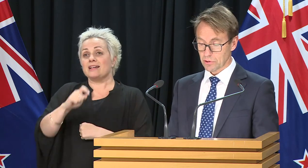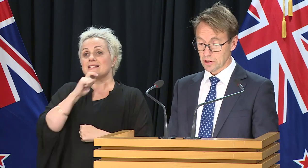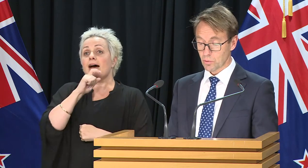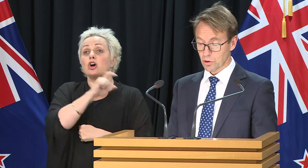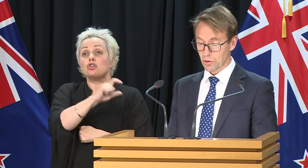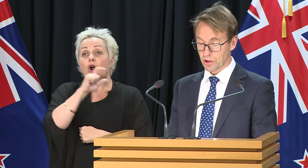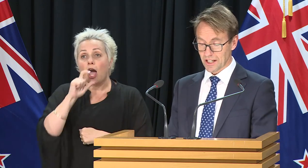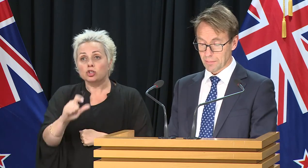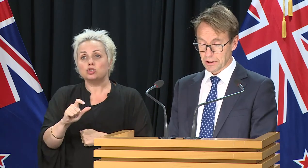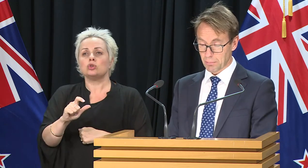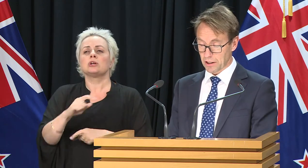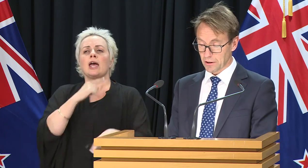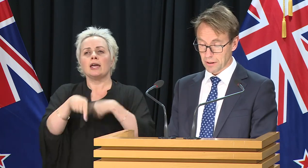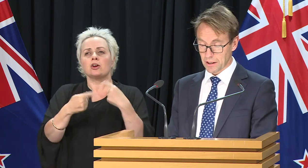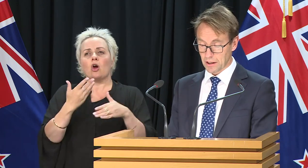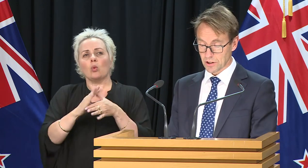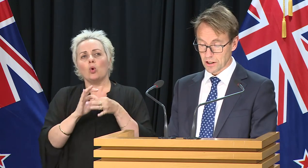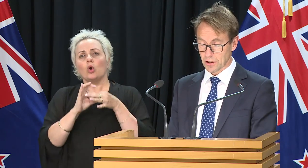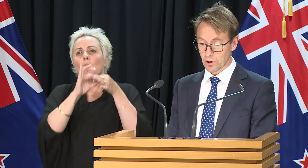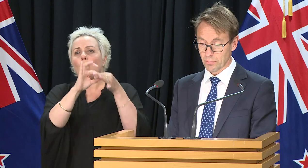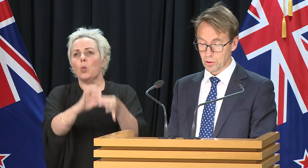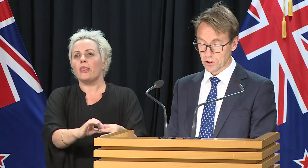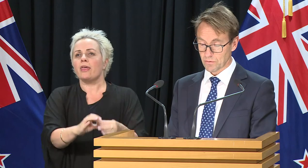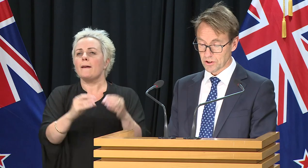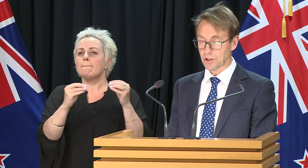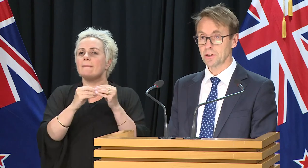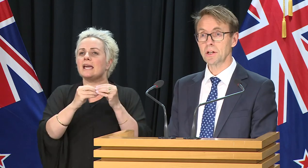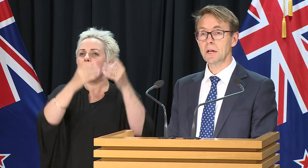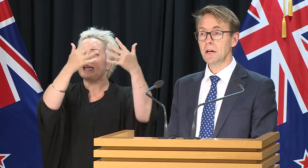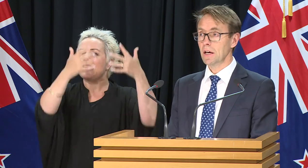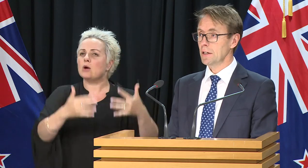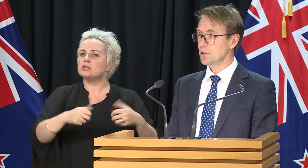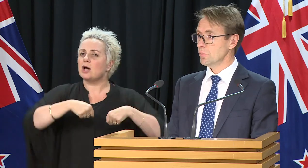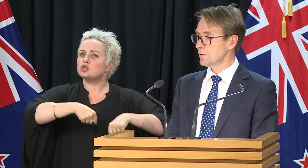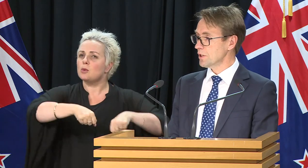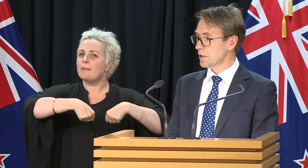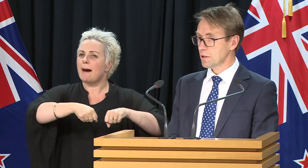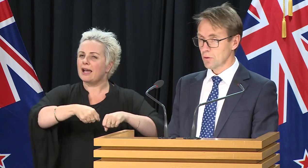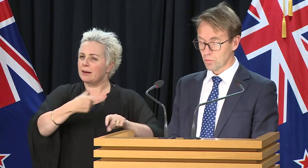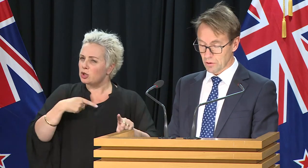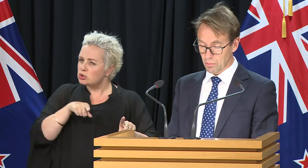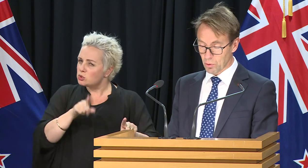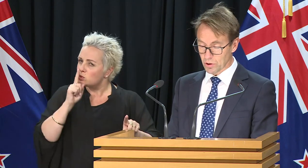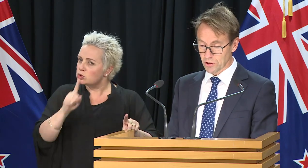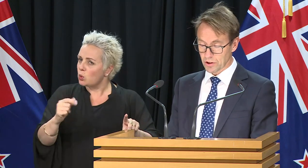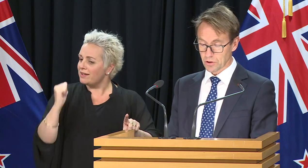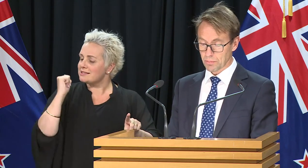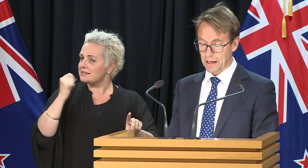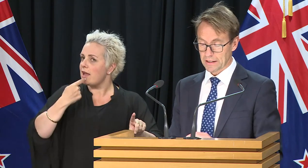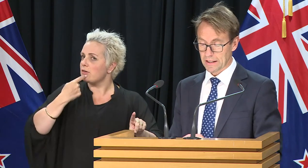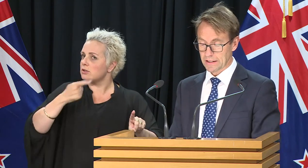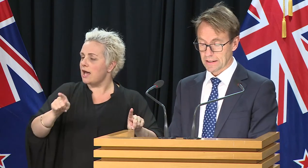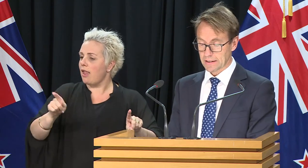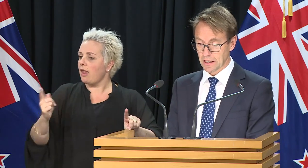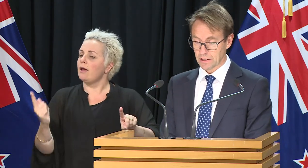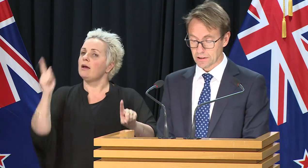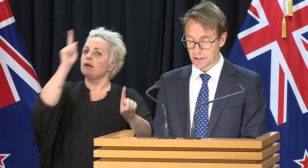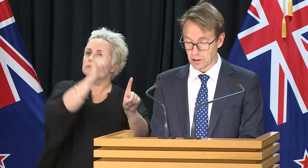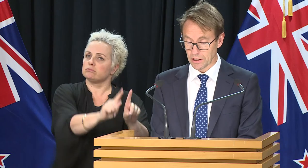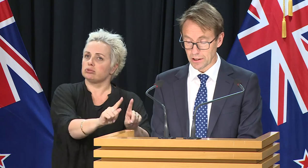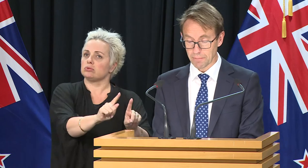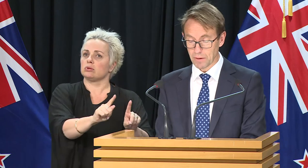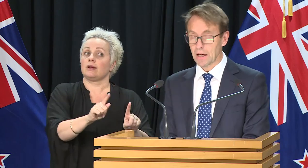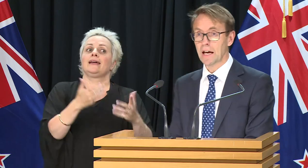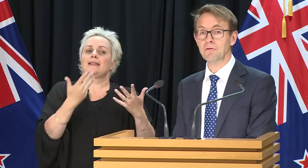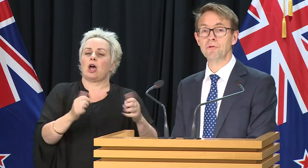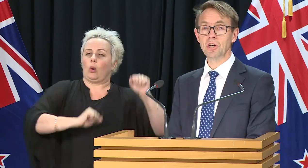are continuing to work with the team at Beckenham Countdown, where the person visited. As you would have seen already reported, the supermarket has undertaken a